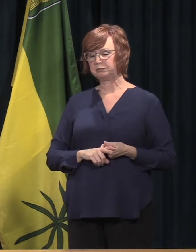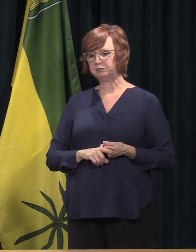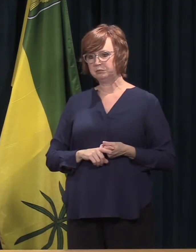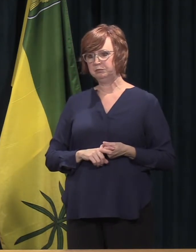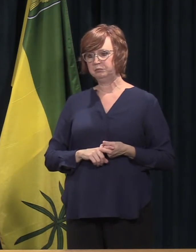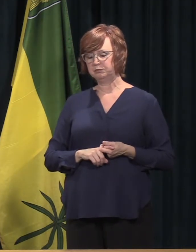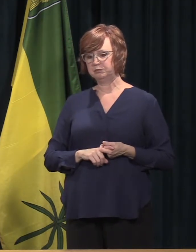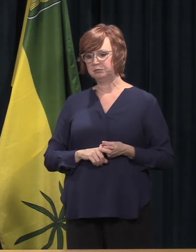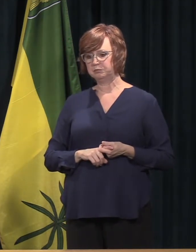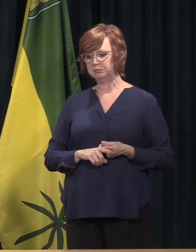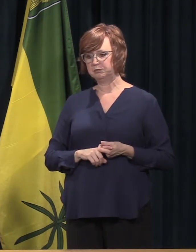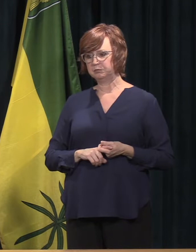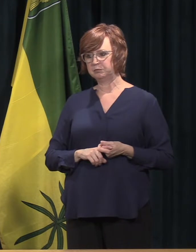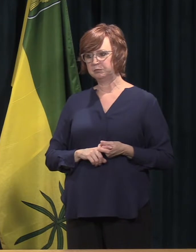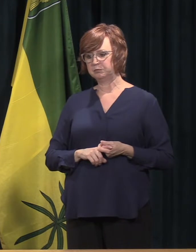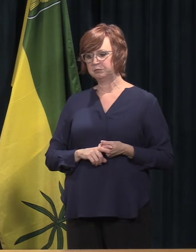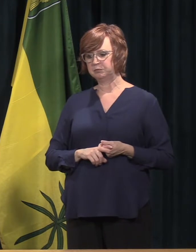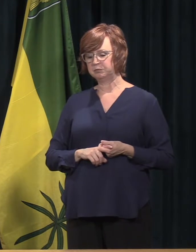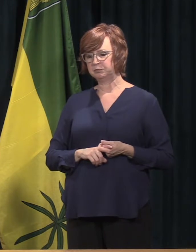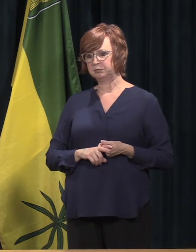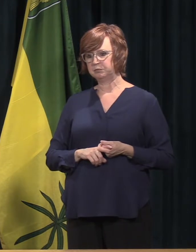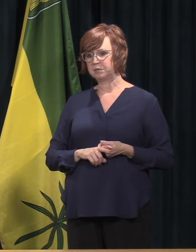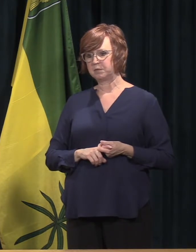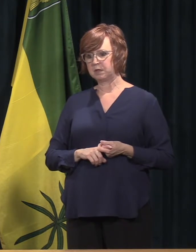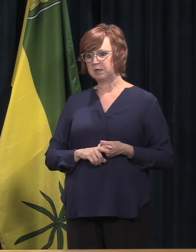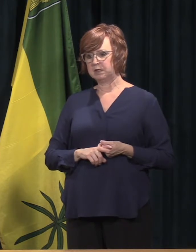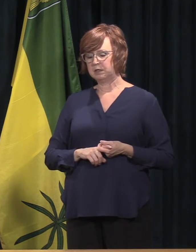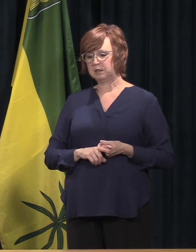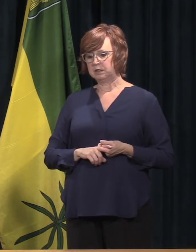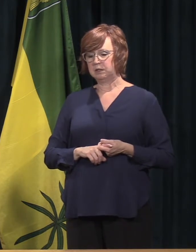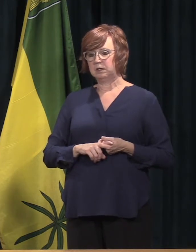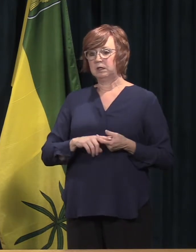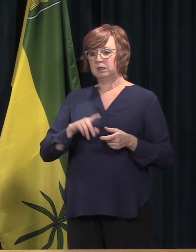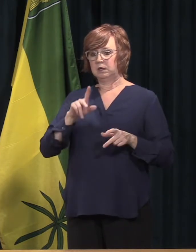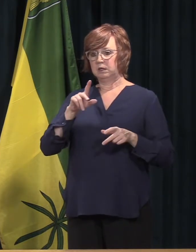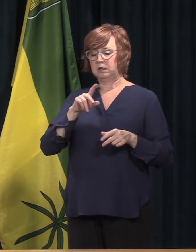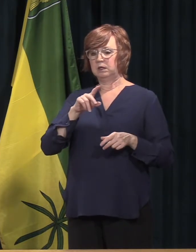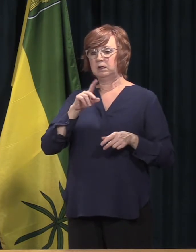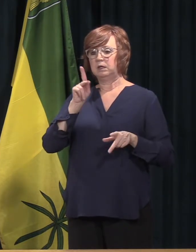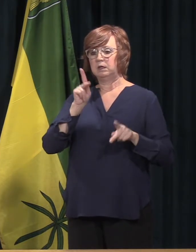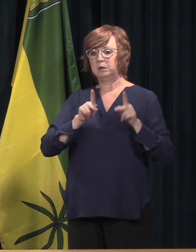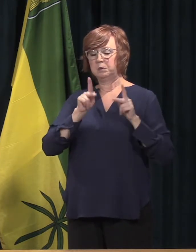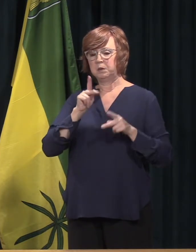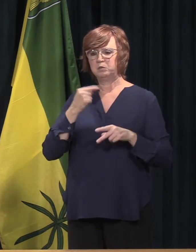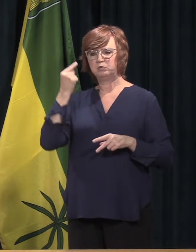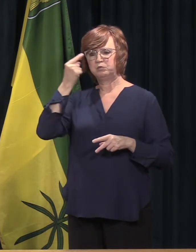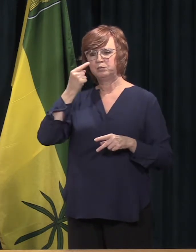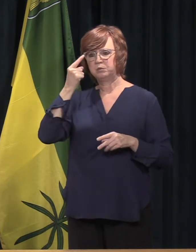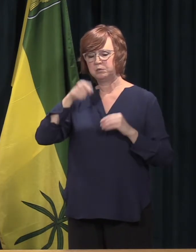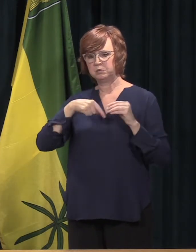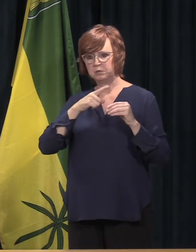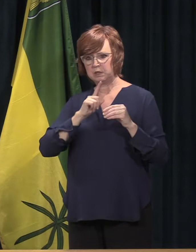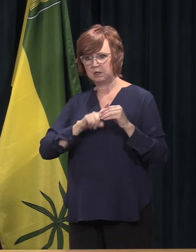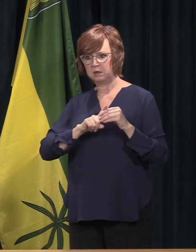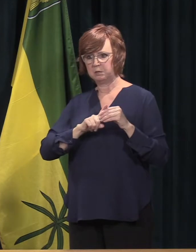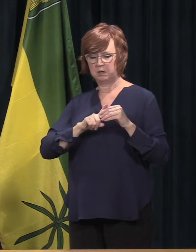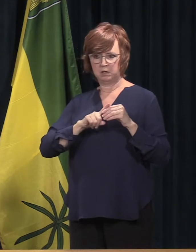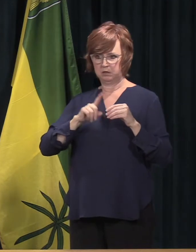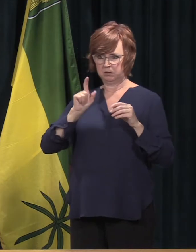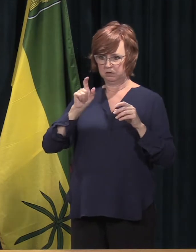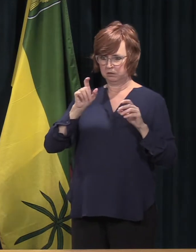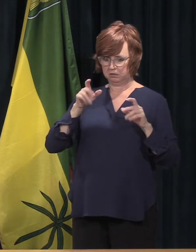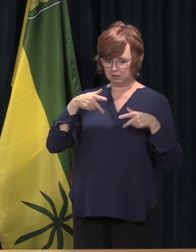know if that is going to be asked, but we've got a lot of questions from personal care services, about should you go to get your hair cut